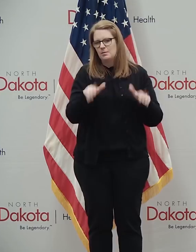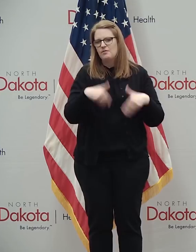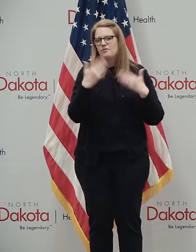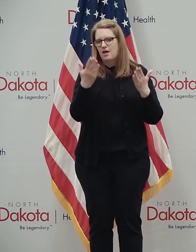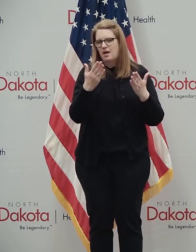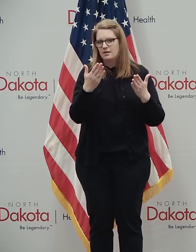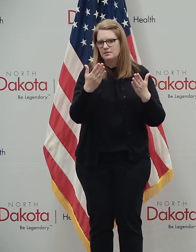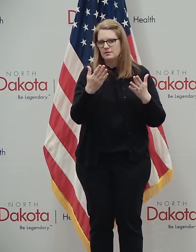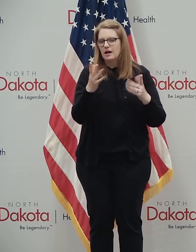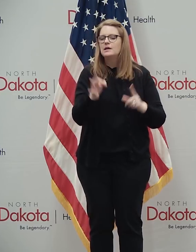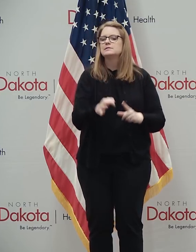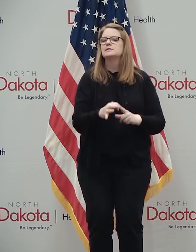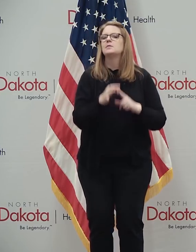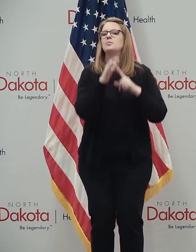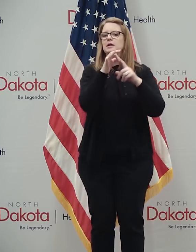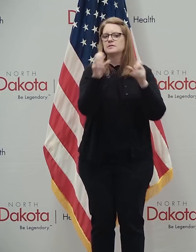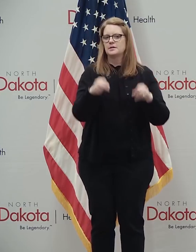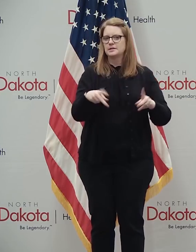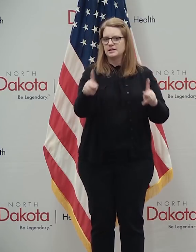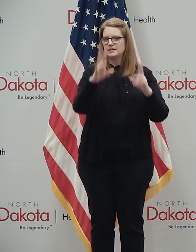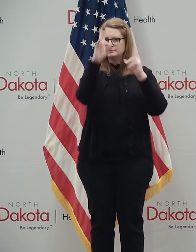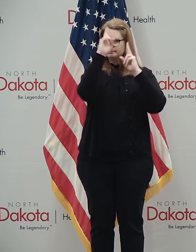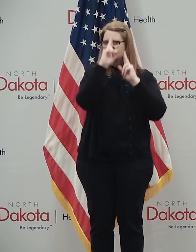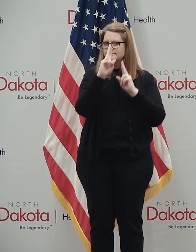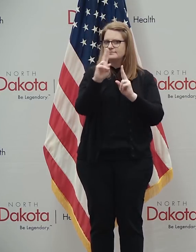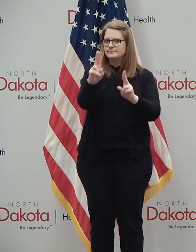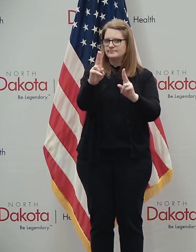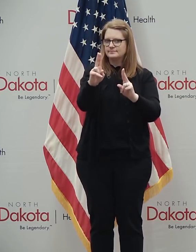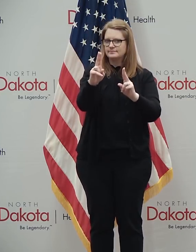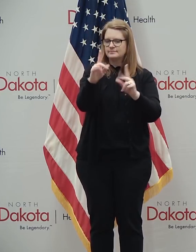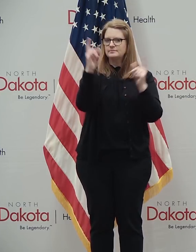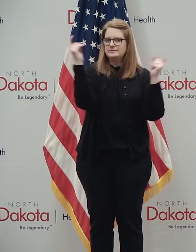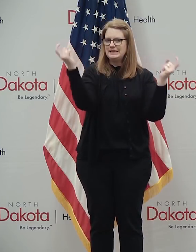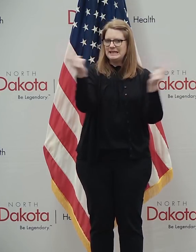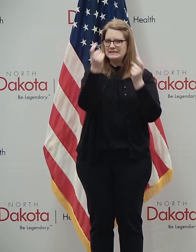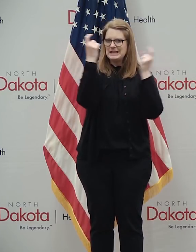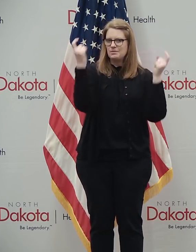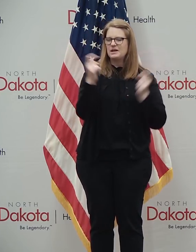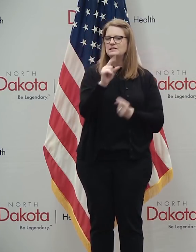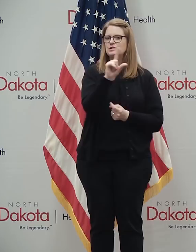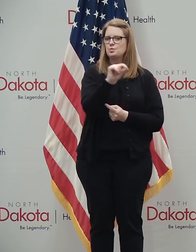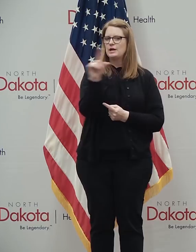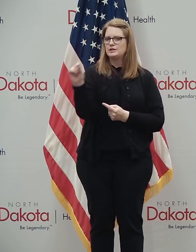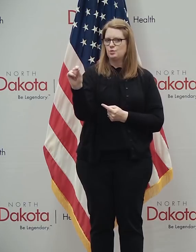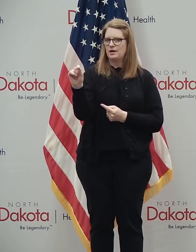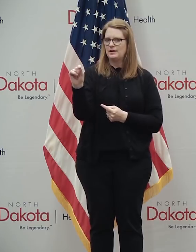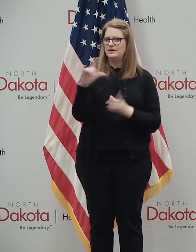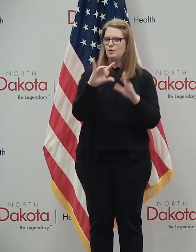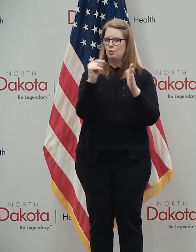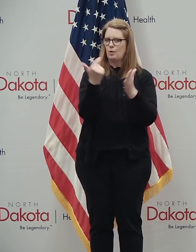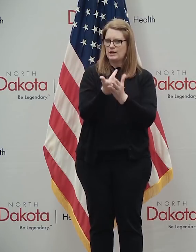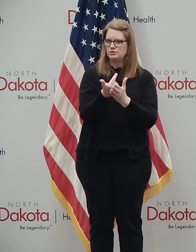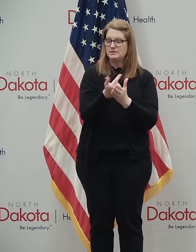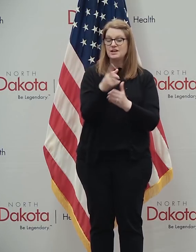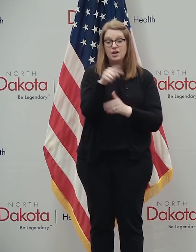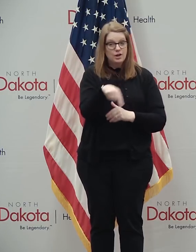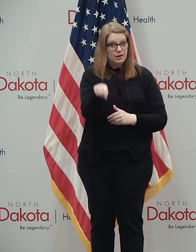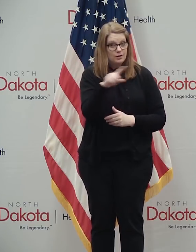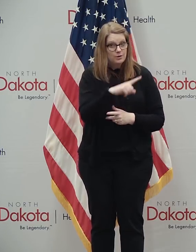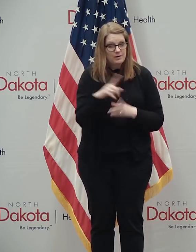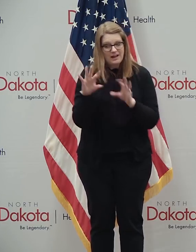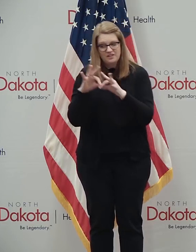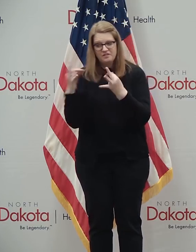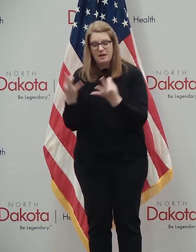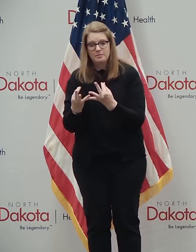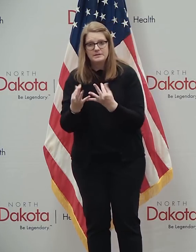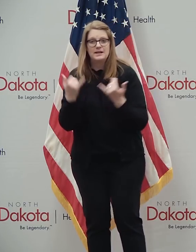special opportunity to honor and celebrate our 2020 graduates and their families who have already